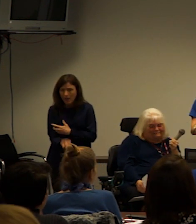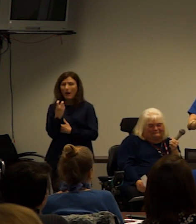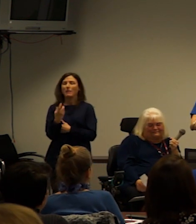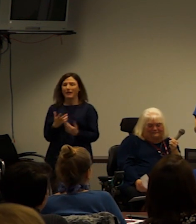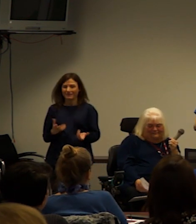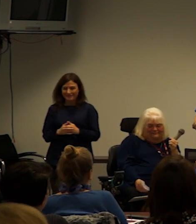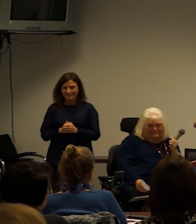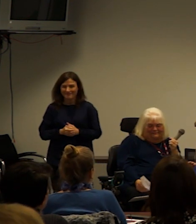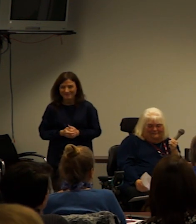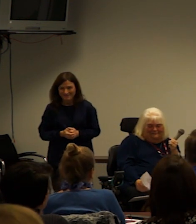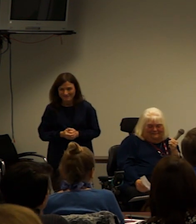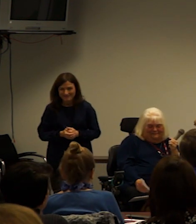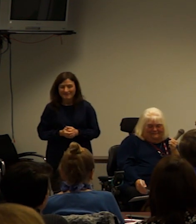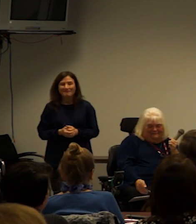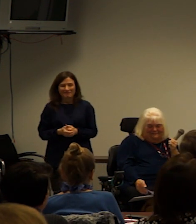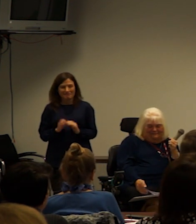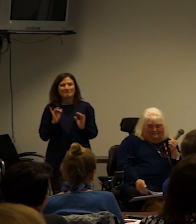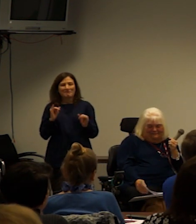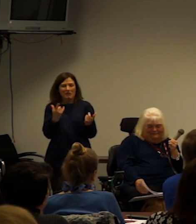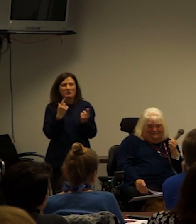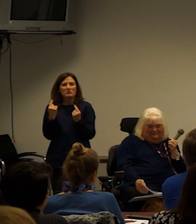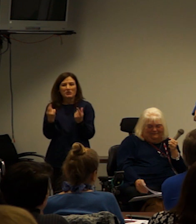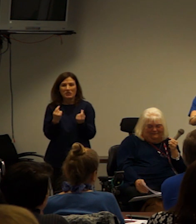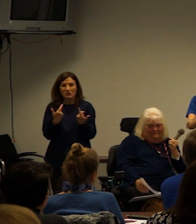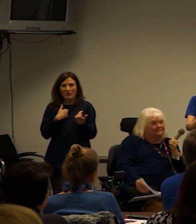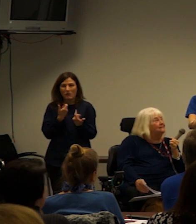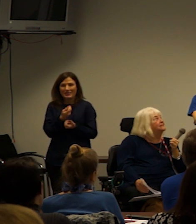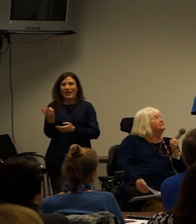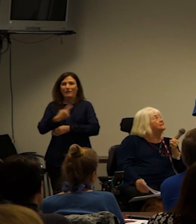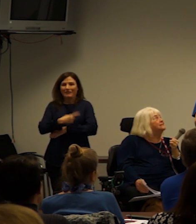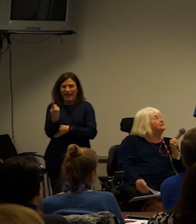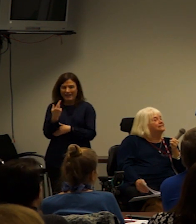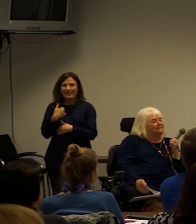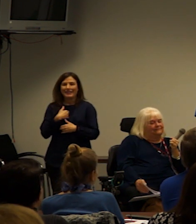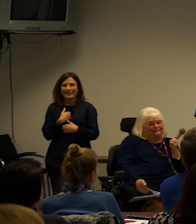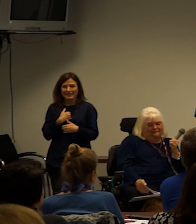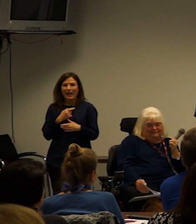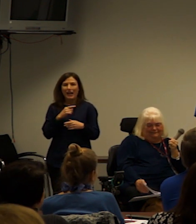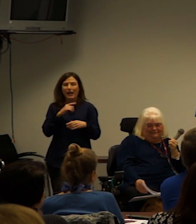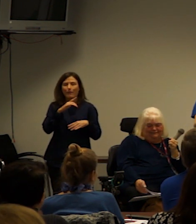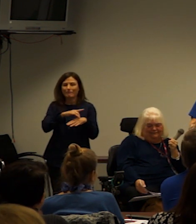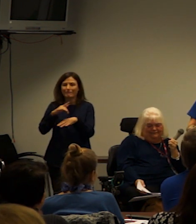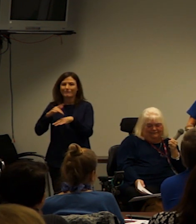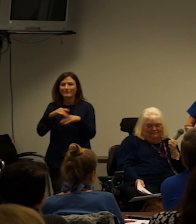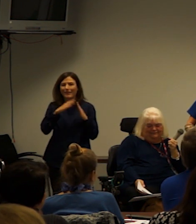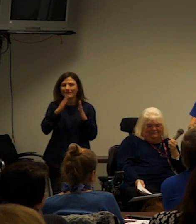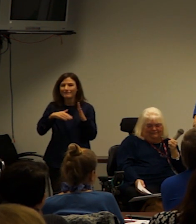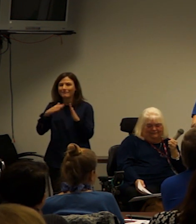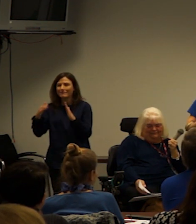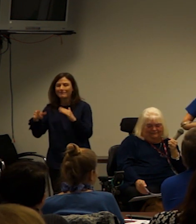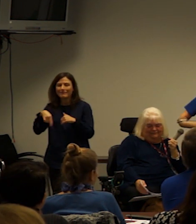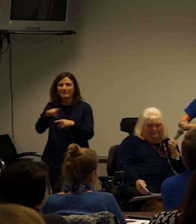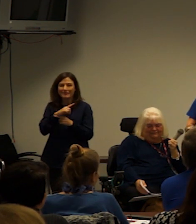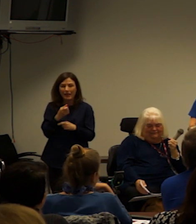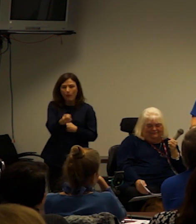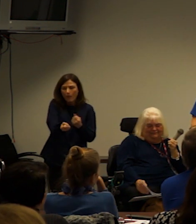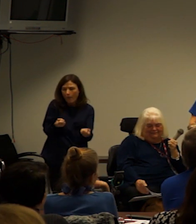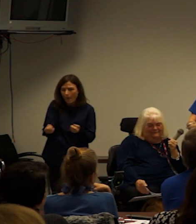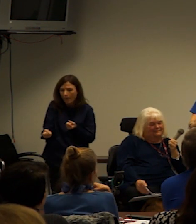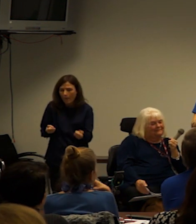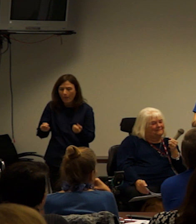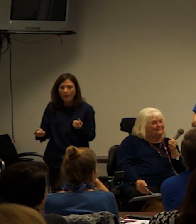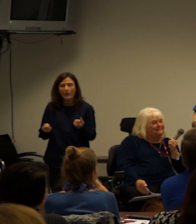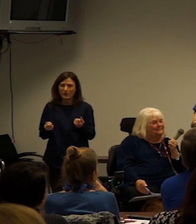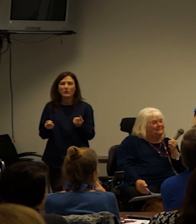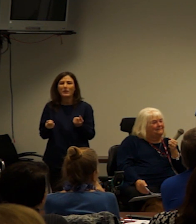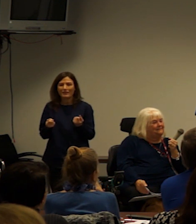this. So, and that's what I got to do. So for days, I was in the neighborhood, and I'm opening drawers and cabinets.